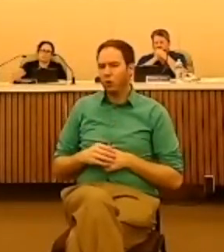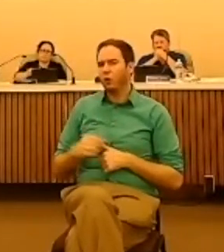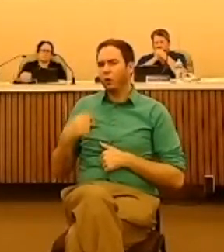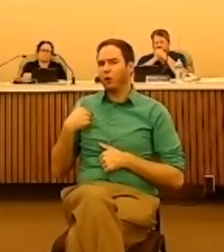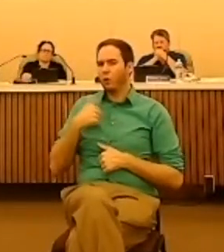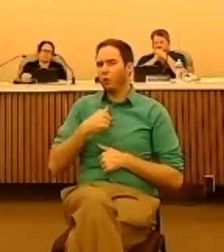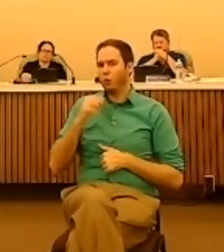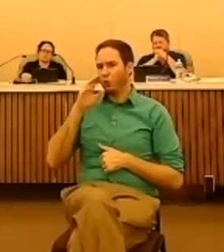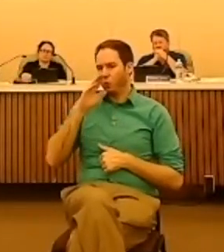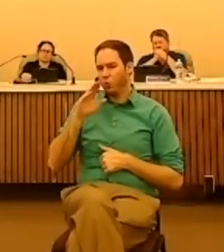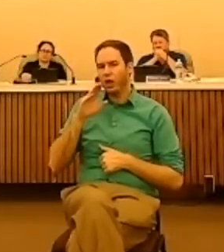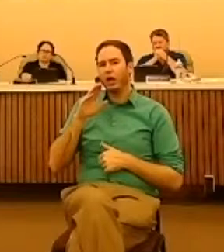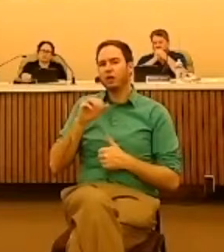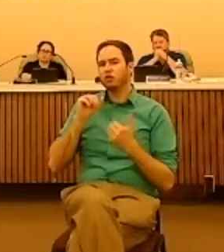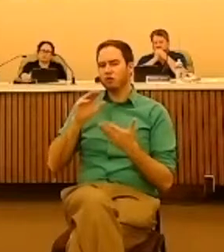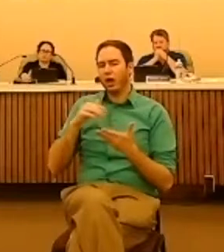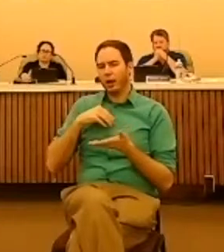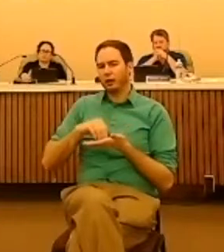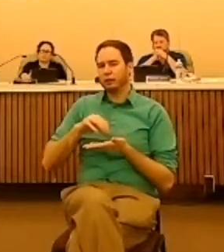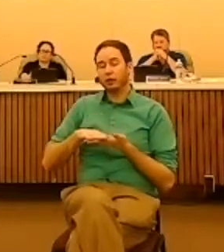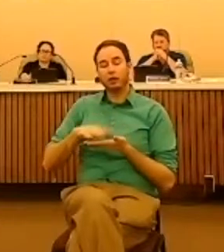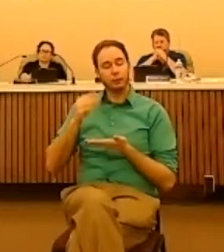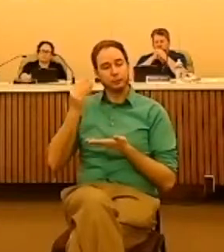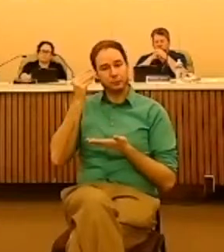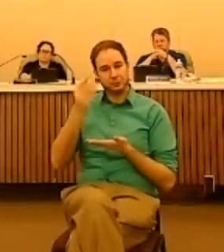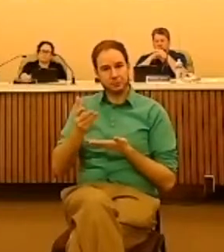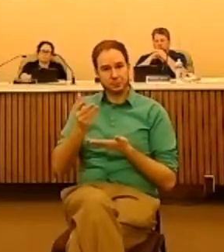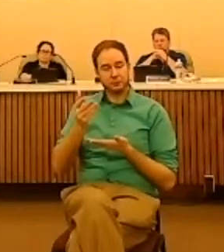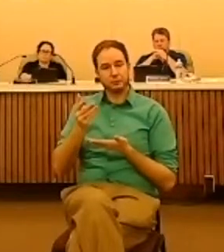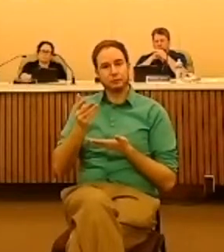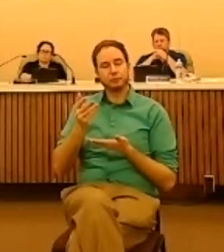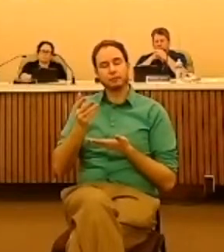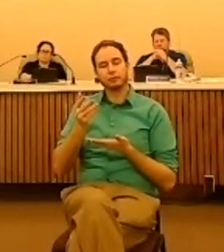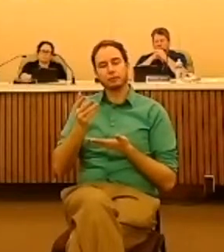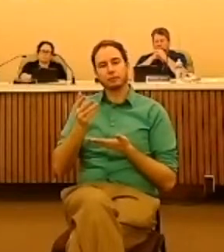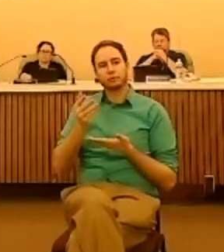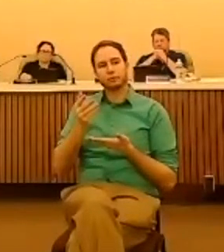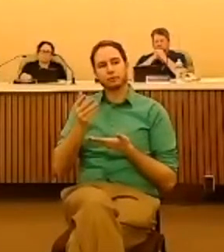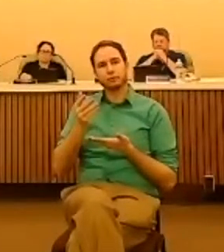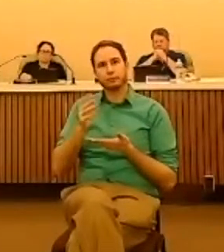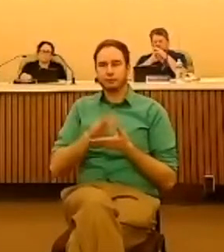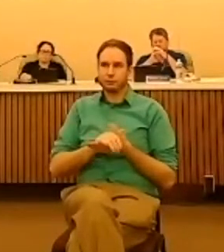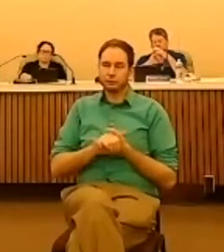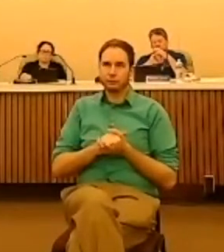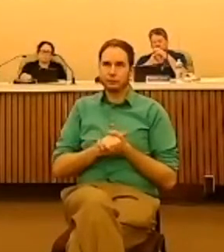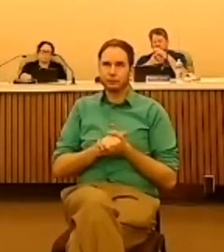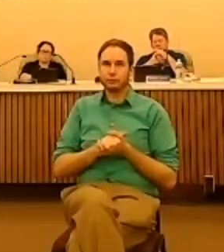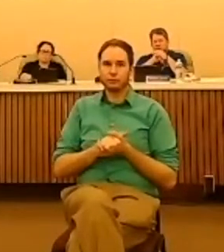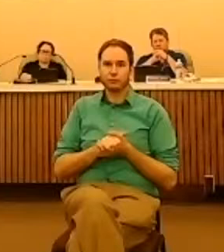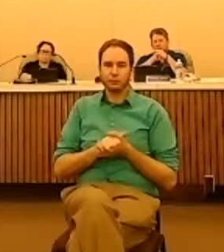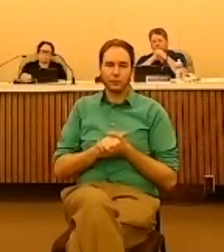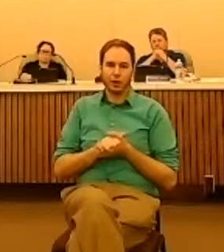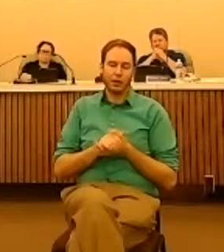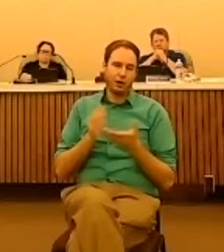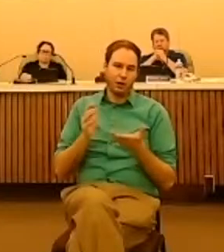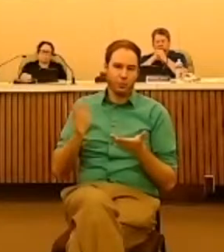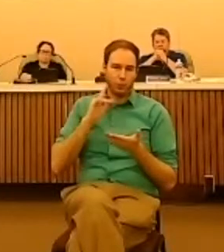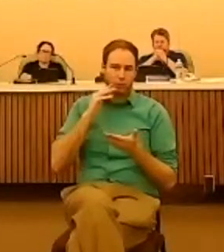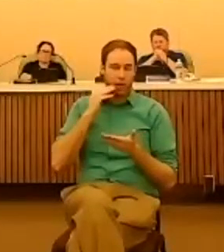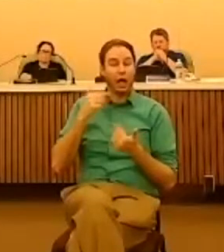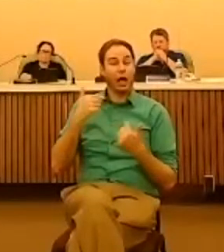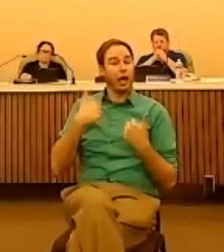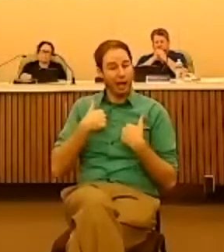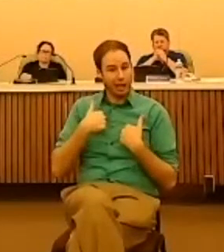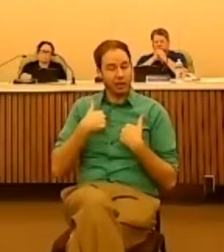I'll have them address that. One of the things I will say, and he'll probably get a smile from this, I